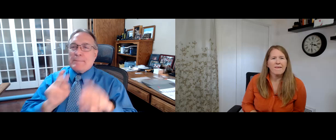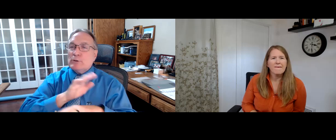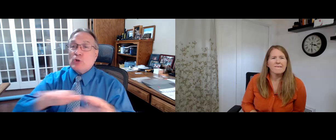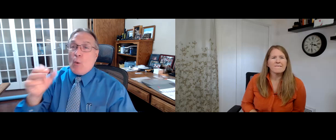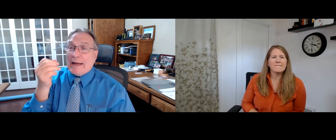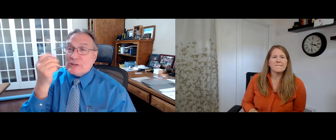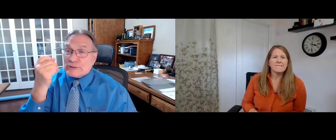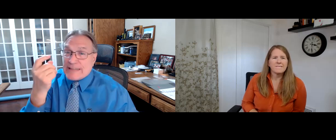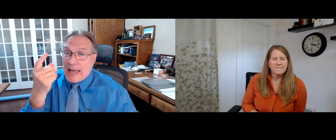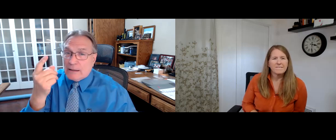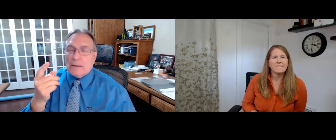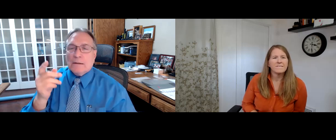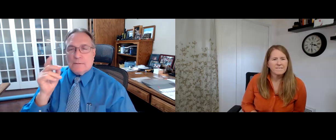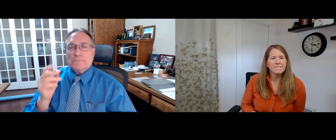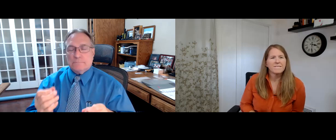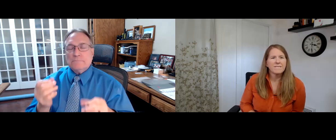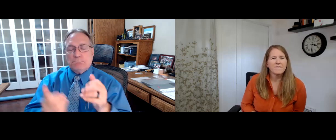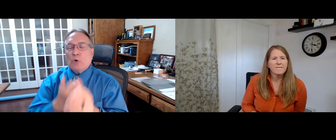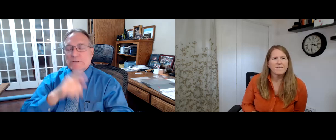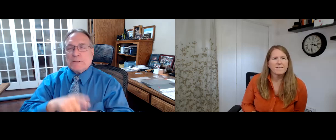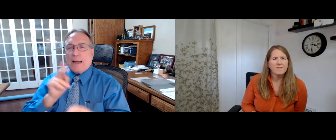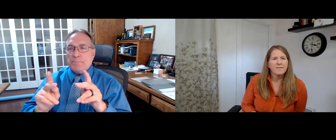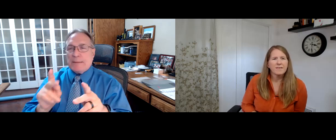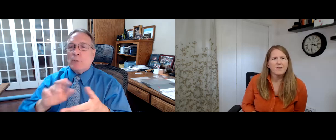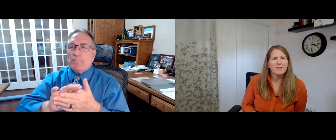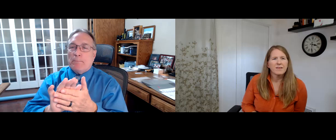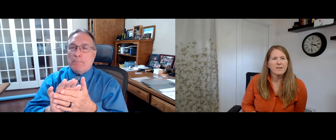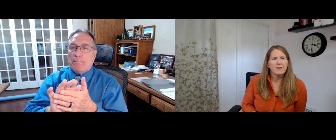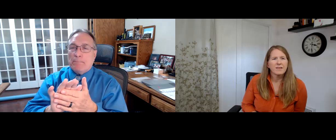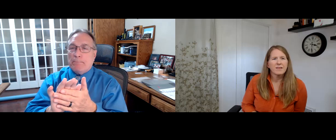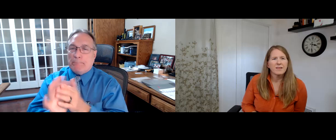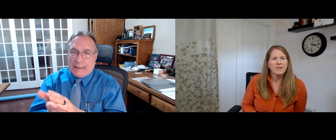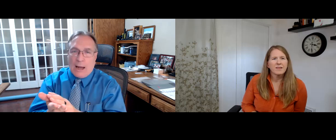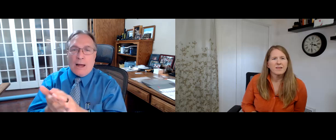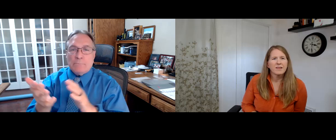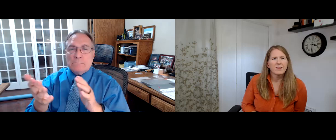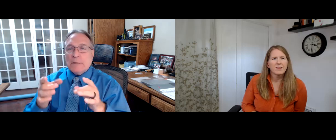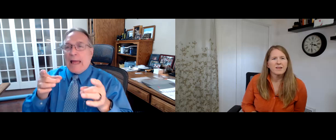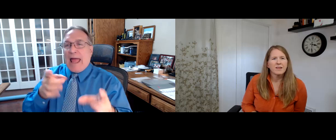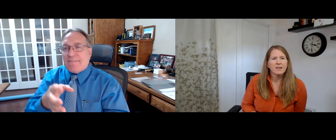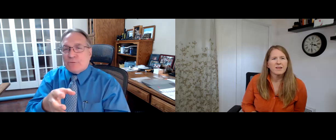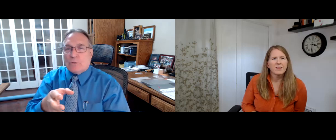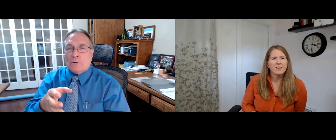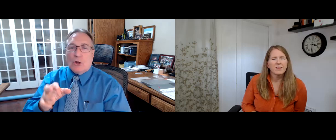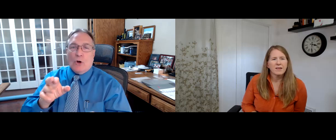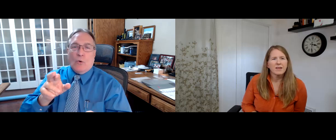people don't understand, most of the time people become hateful